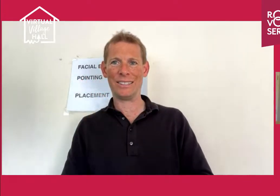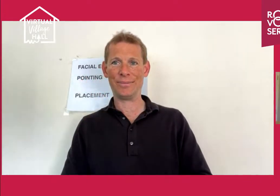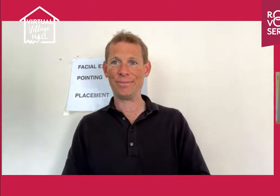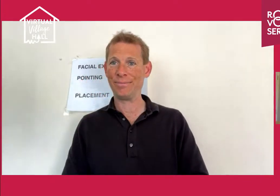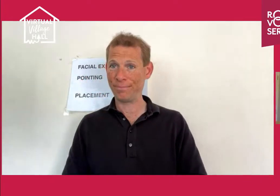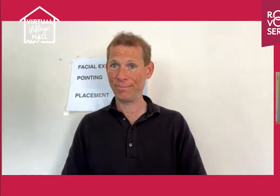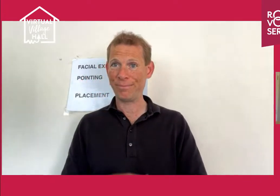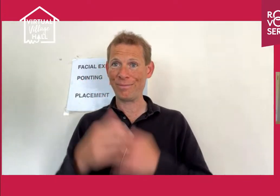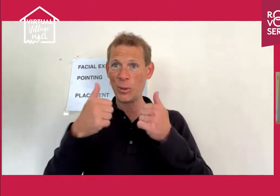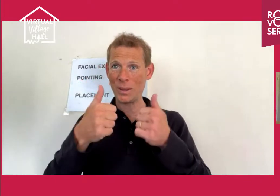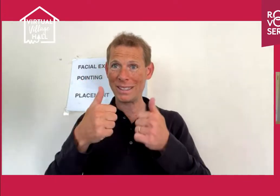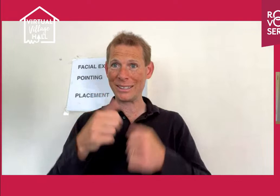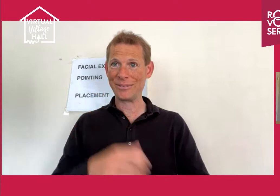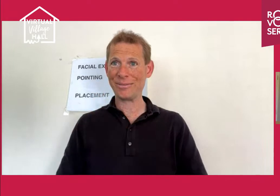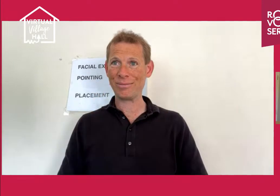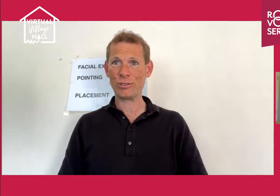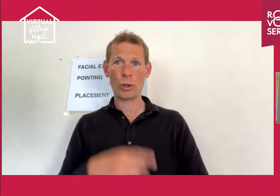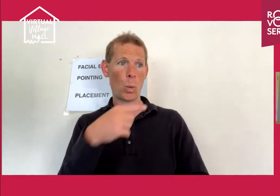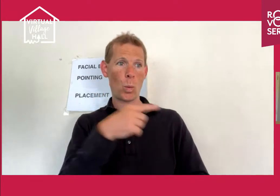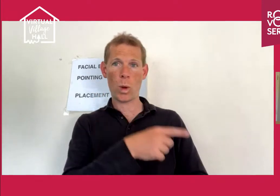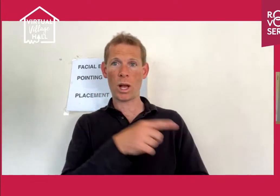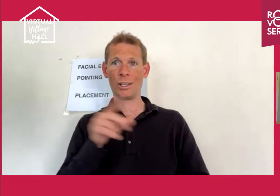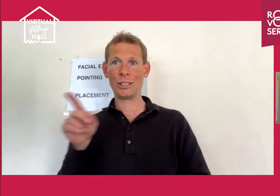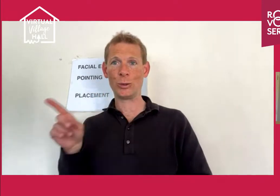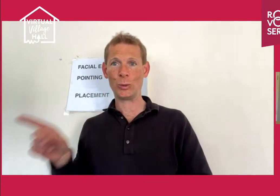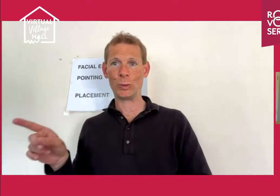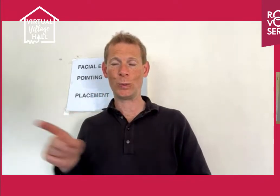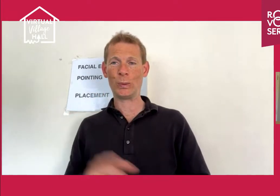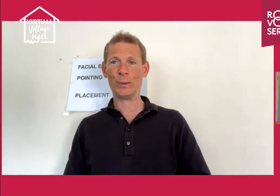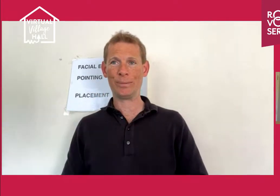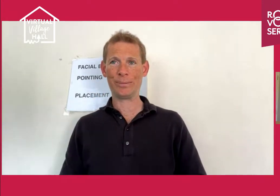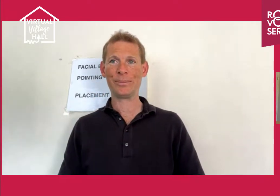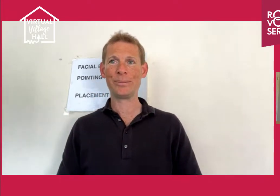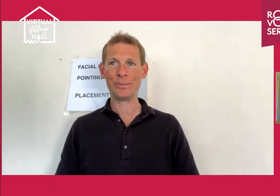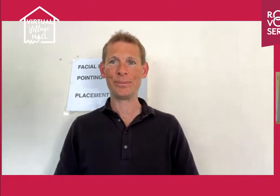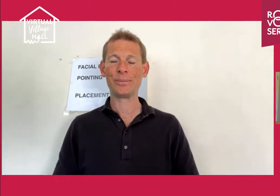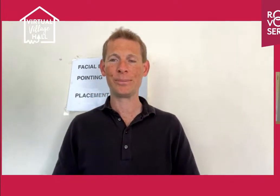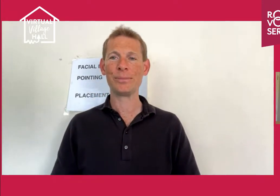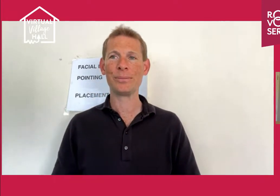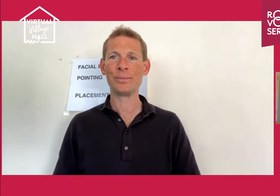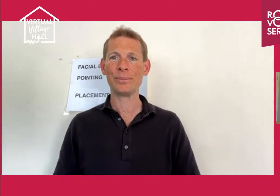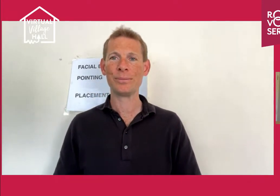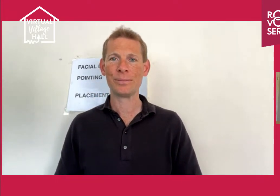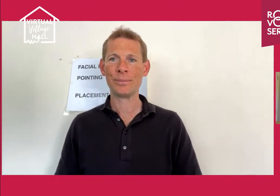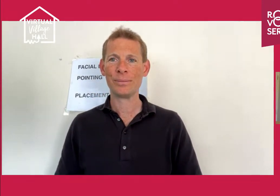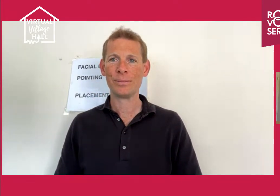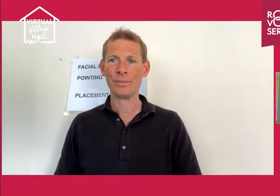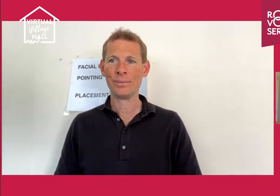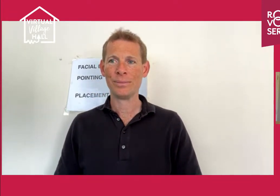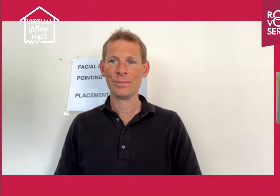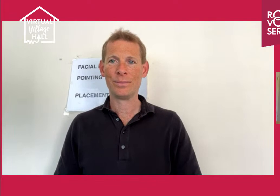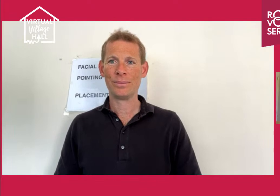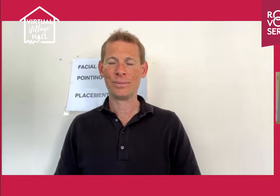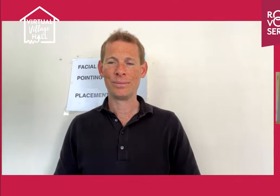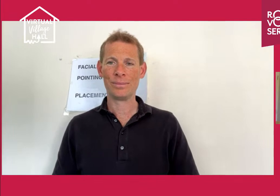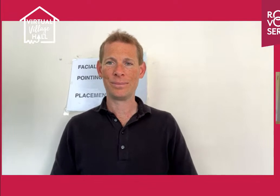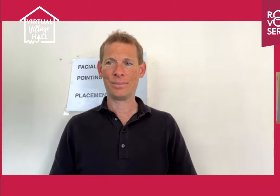35. Okay? So you'll see that I've set up two brothers, one to my left and one to my